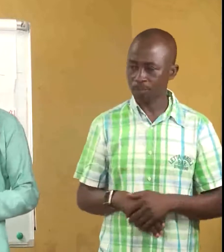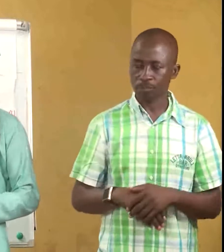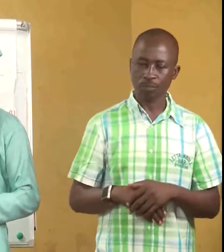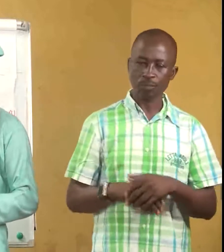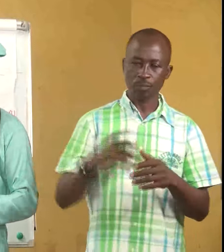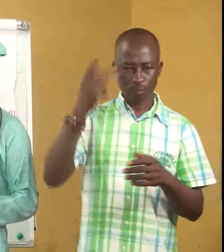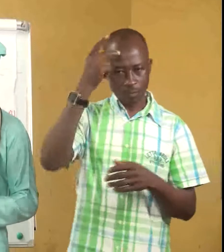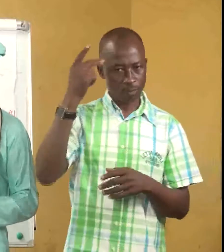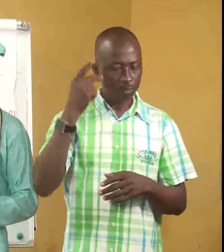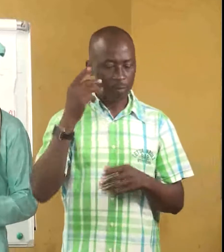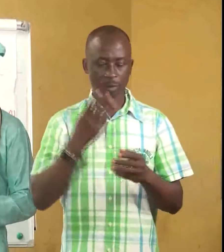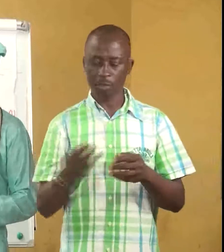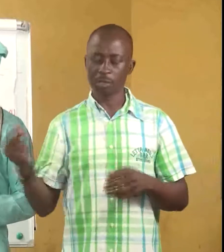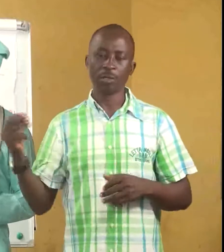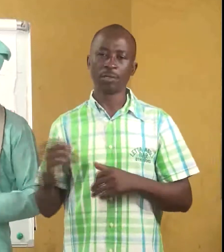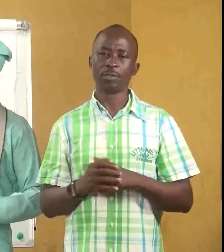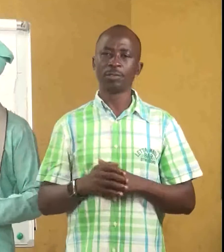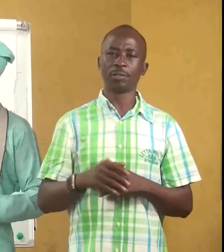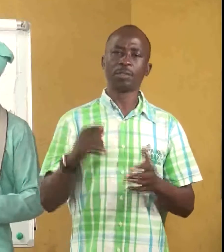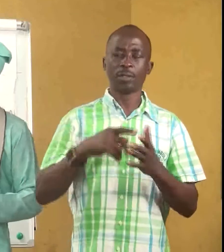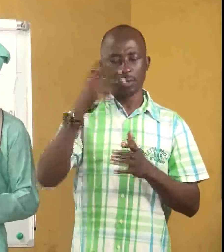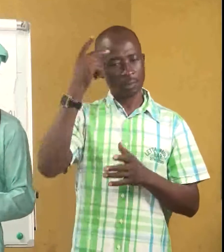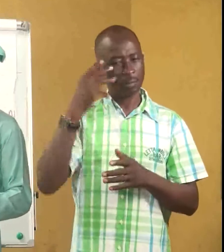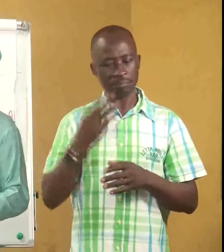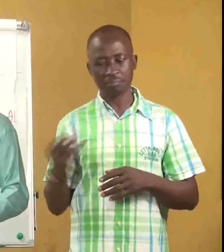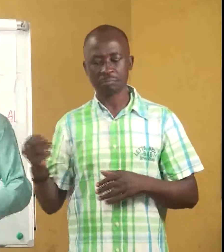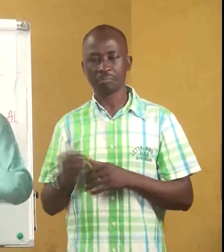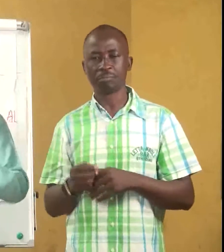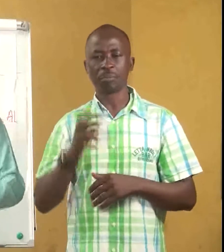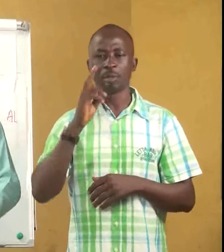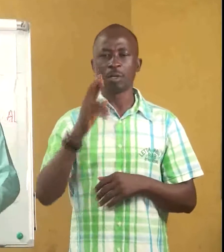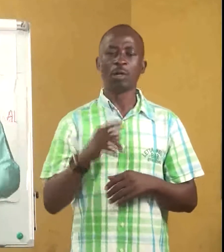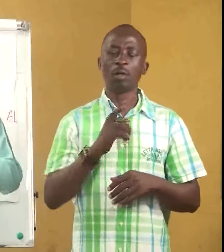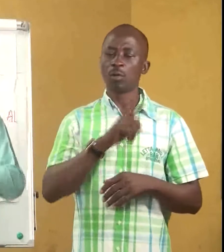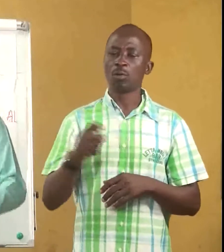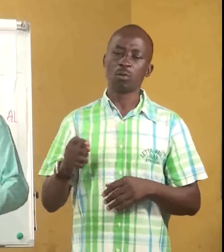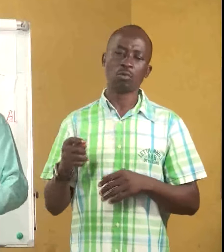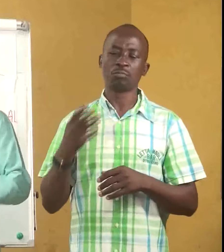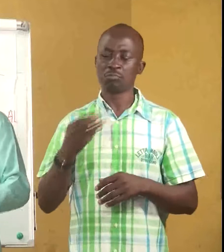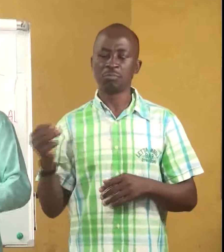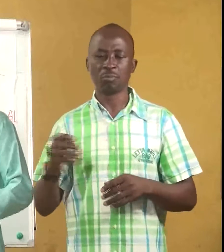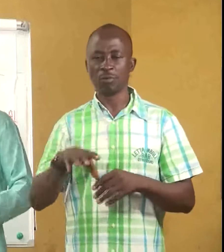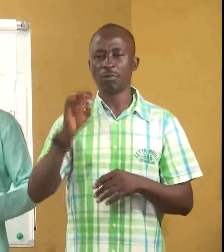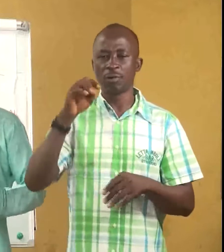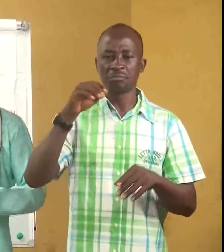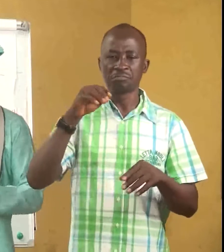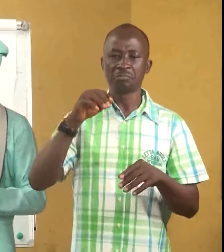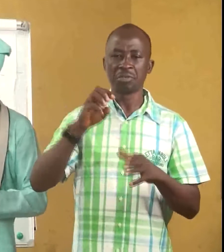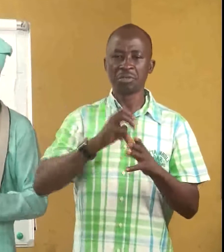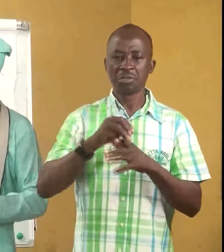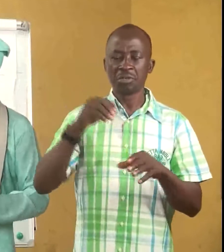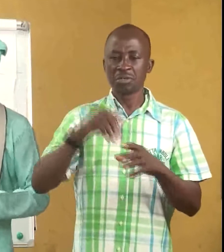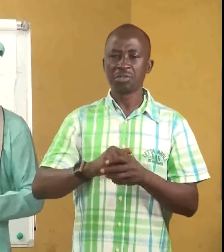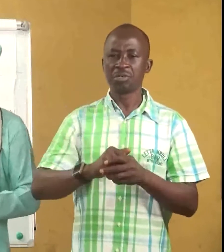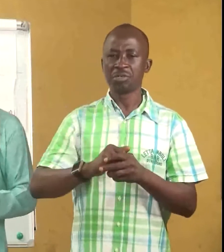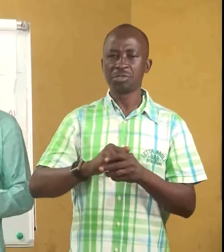Parent materials. The parent materials are those materials that are found either in